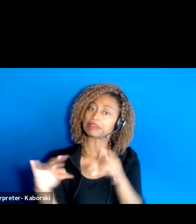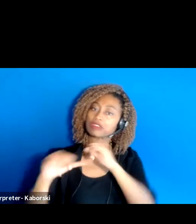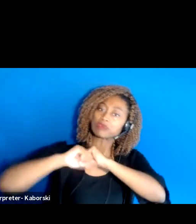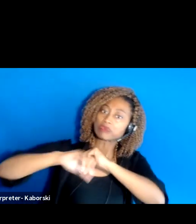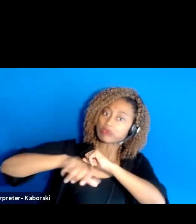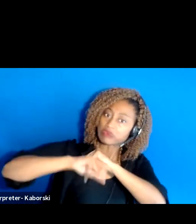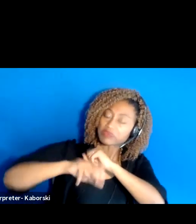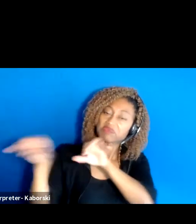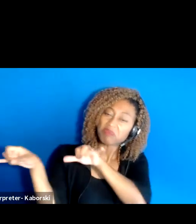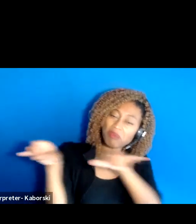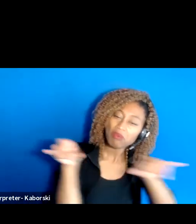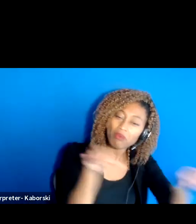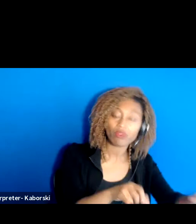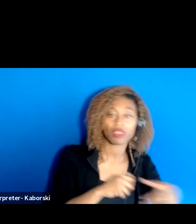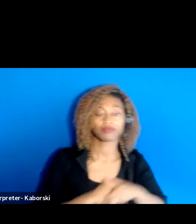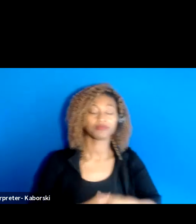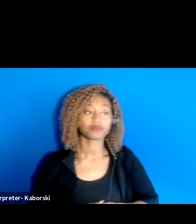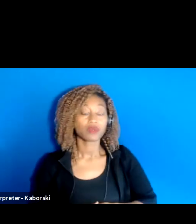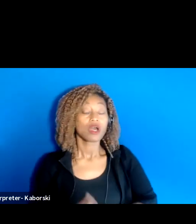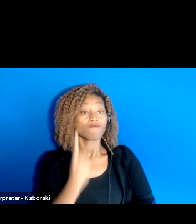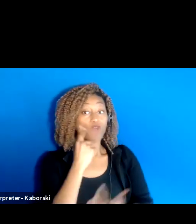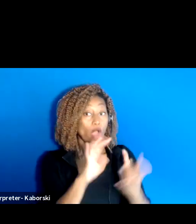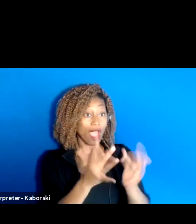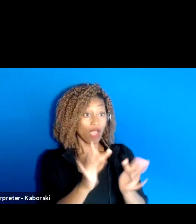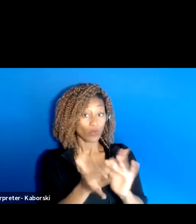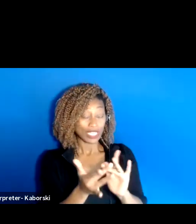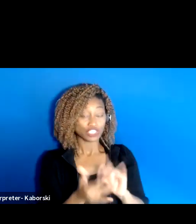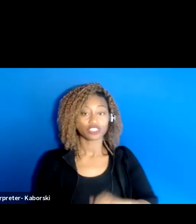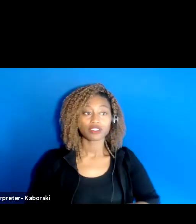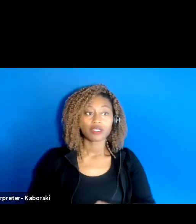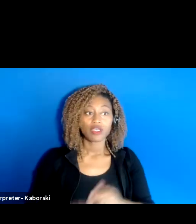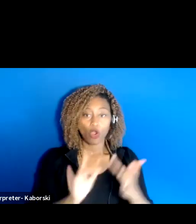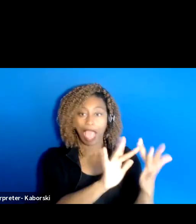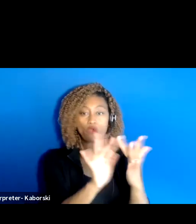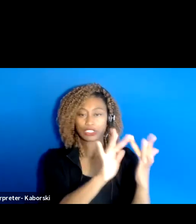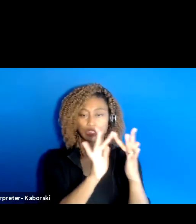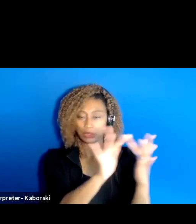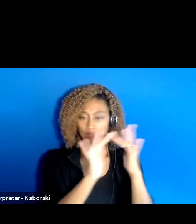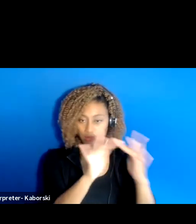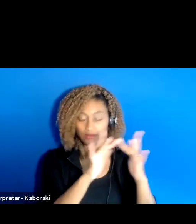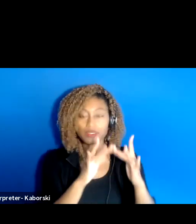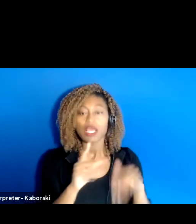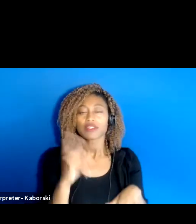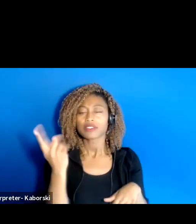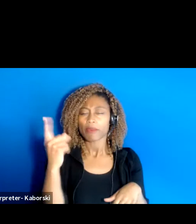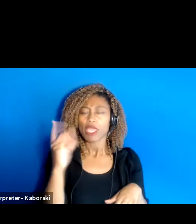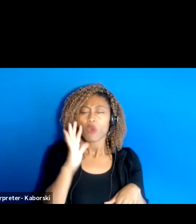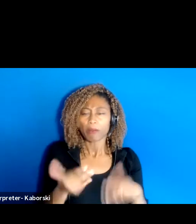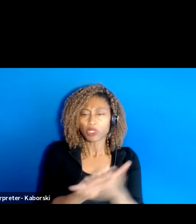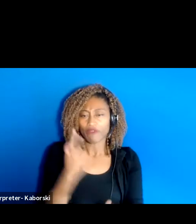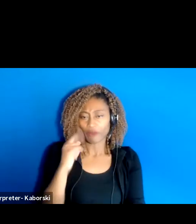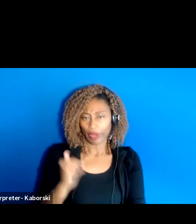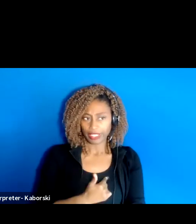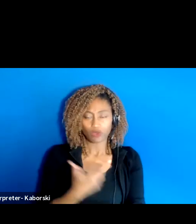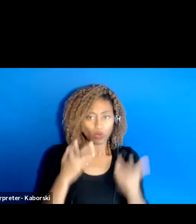In terms of outreach, this is something that it's going to be more new for us. We are looking at coordinating